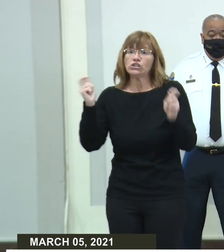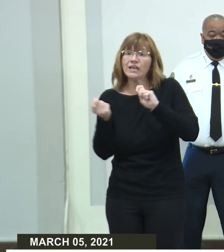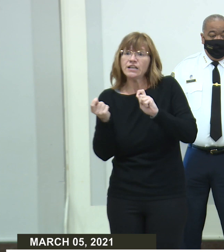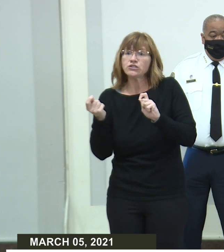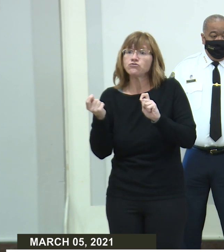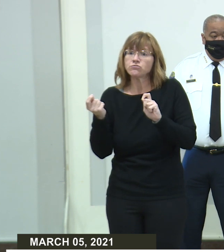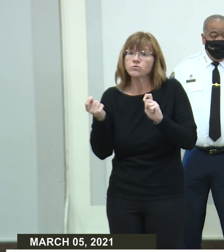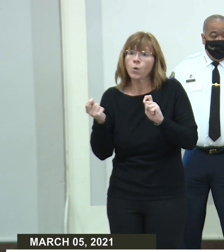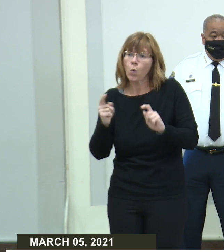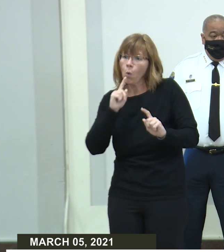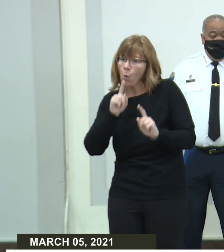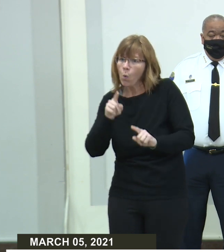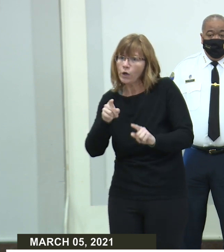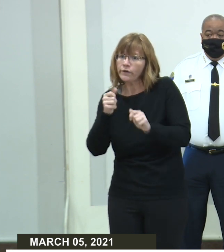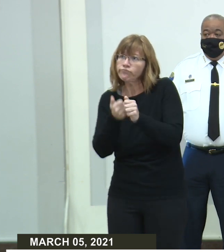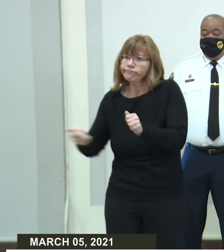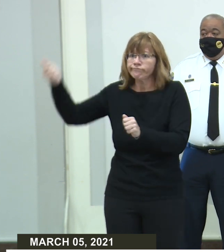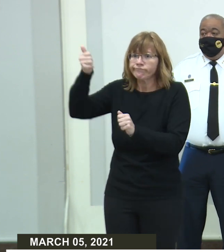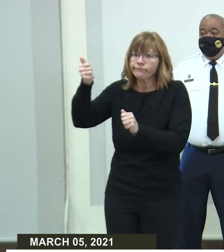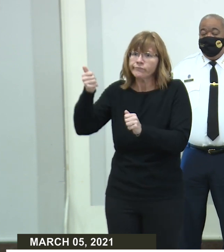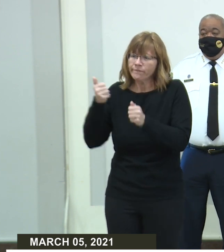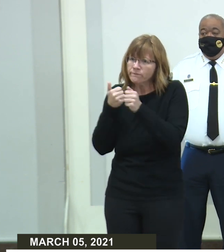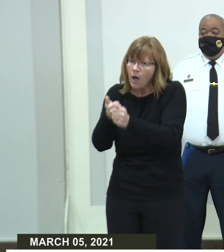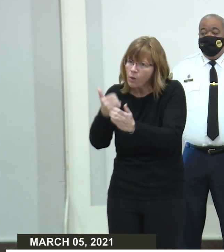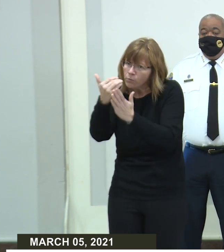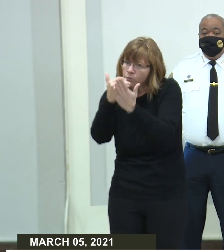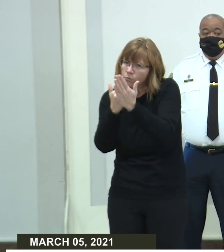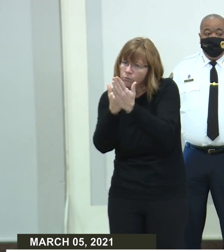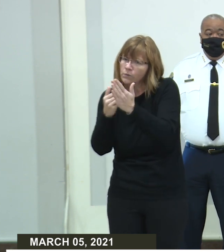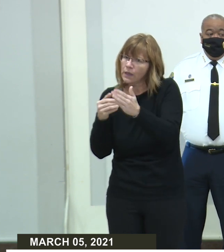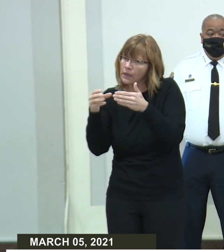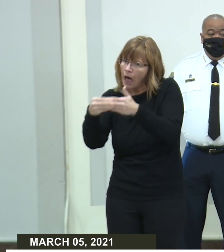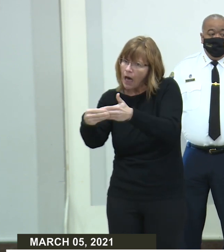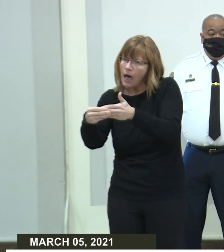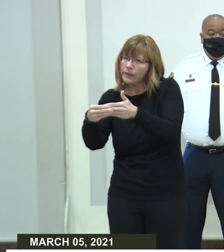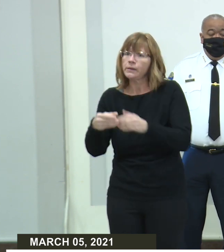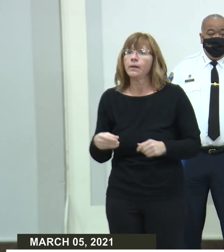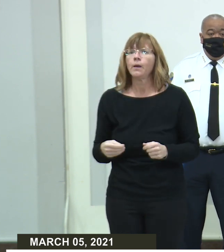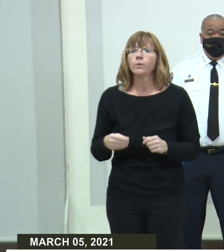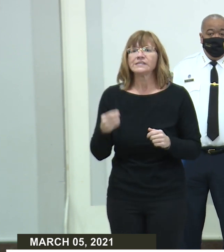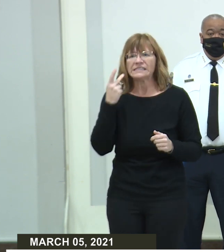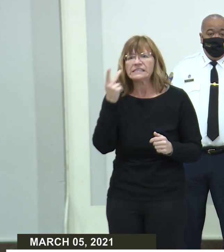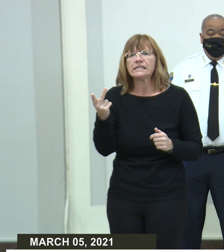city's COVID-19 reopening indicators, which you can always see at